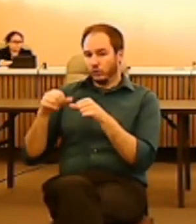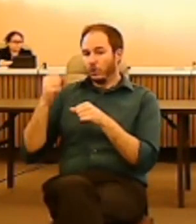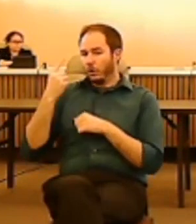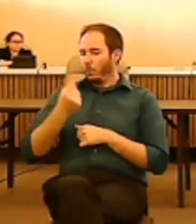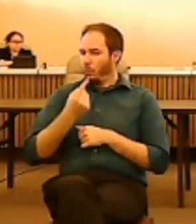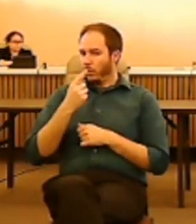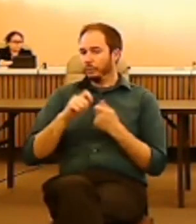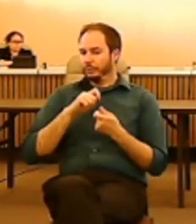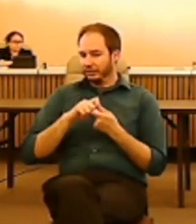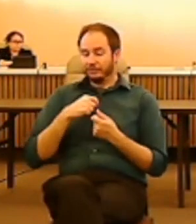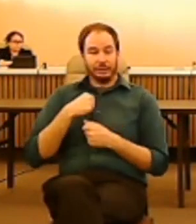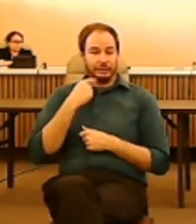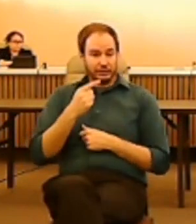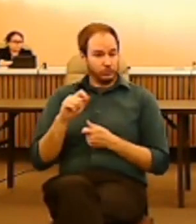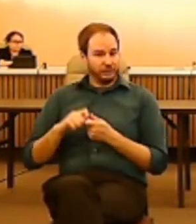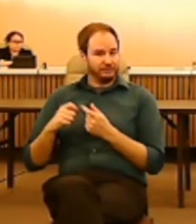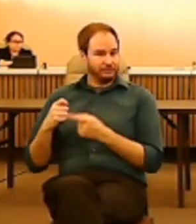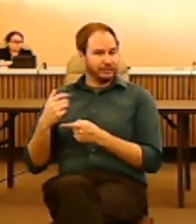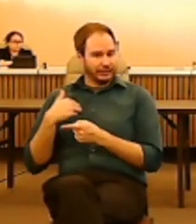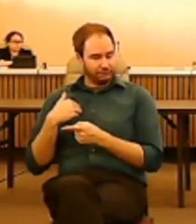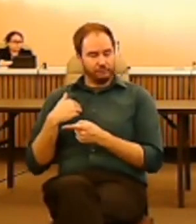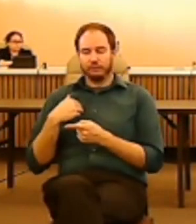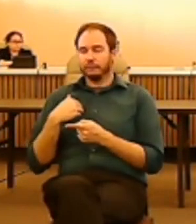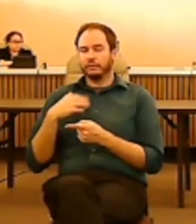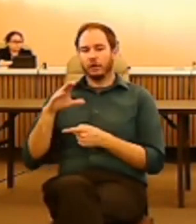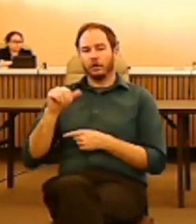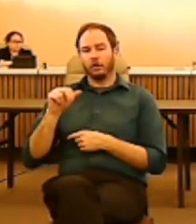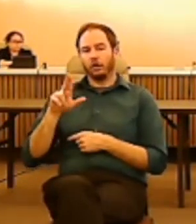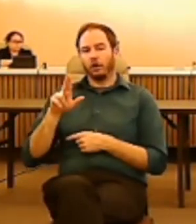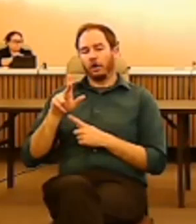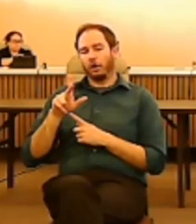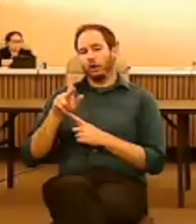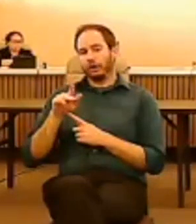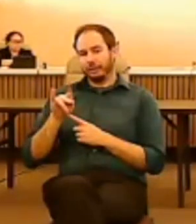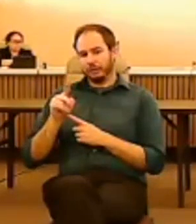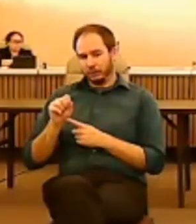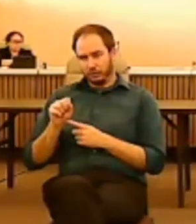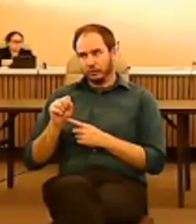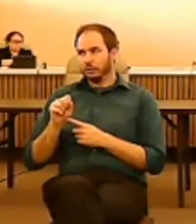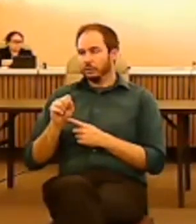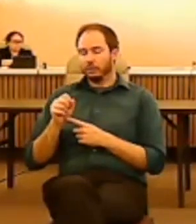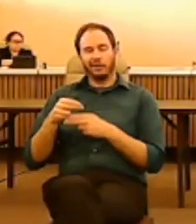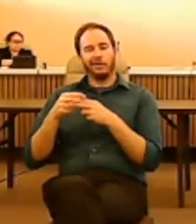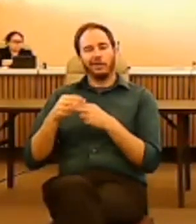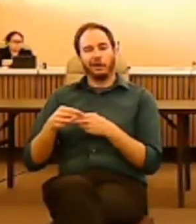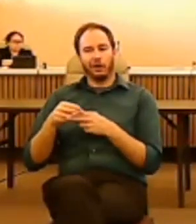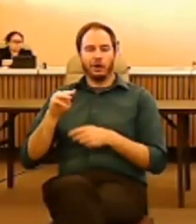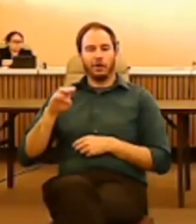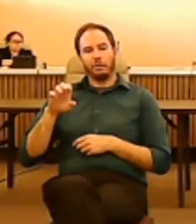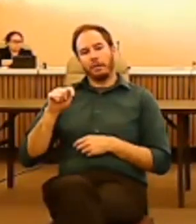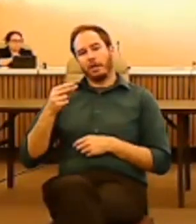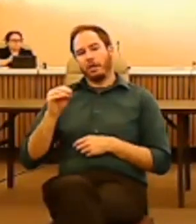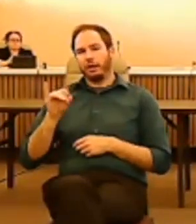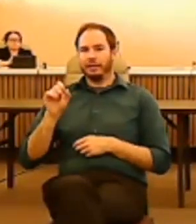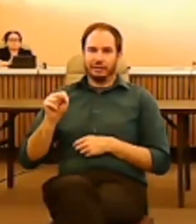and I can tell you which one it is. It's the Calkins, we refer to as the Methodist Hill